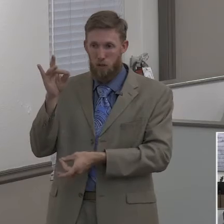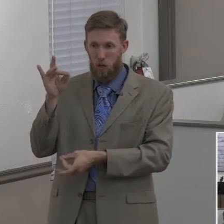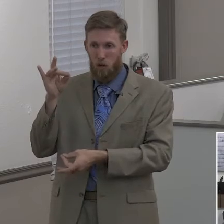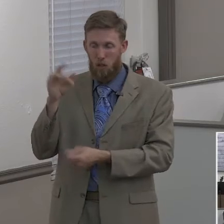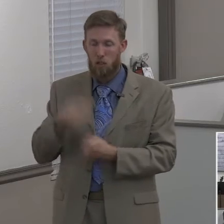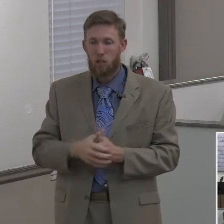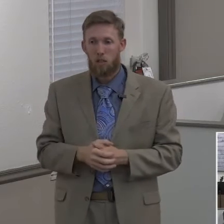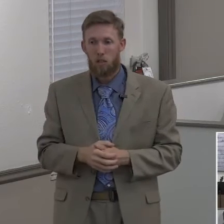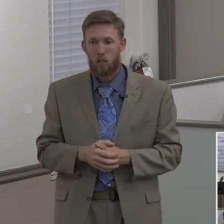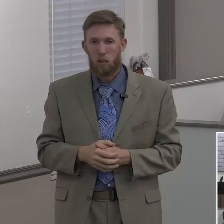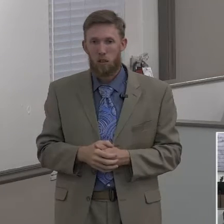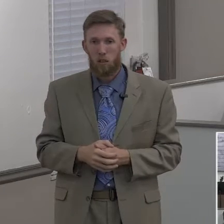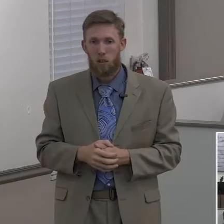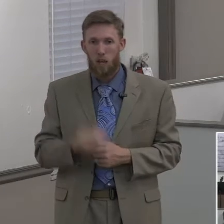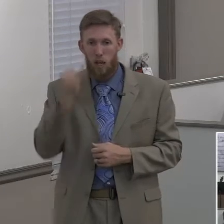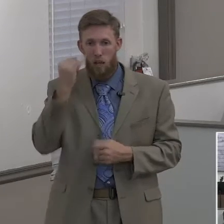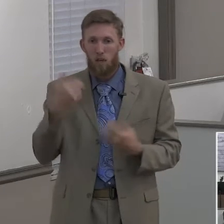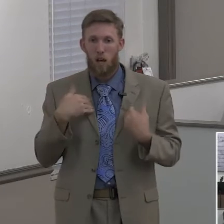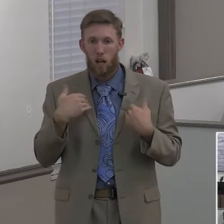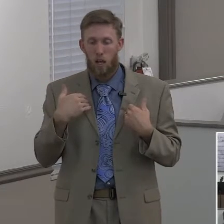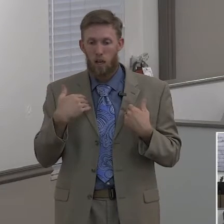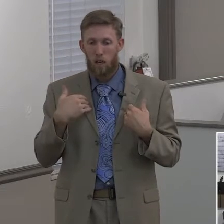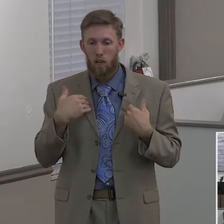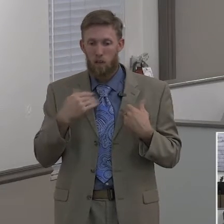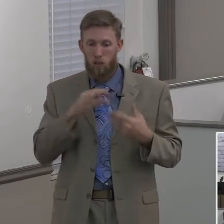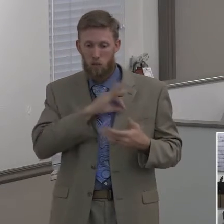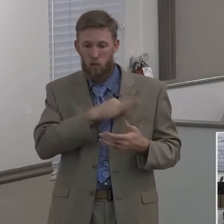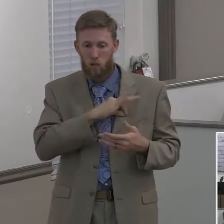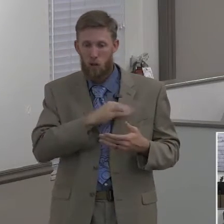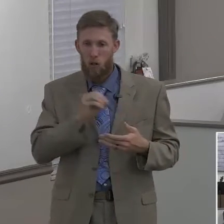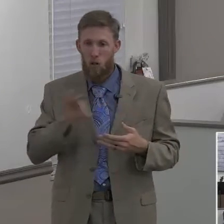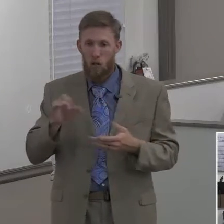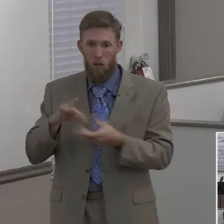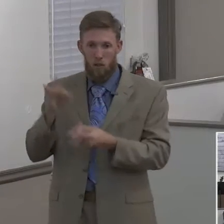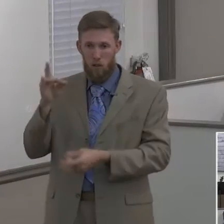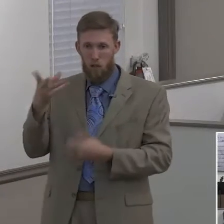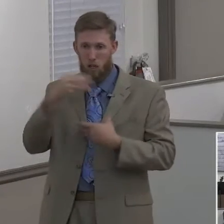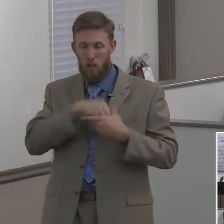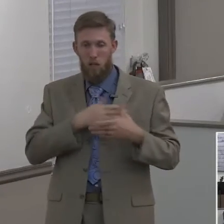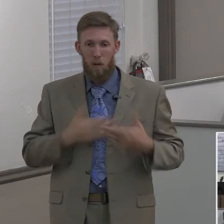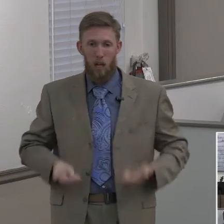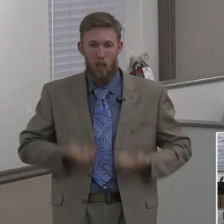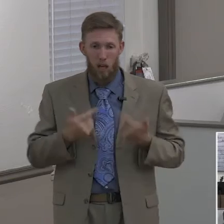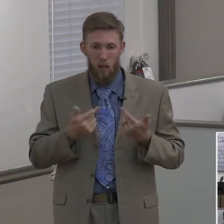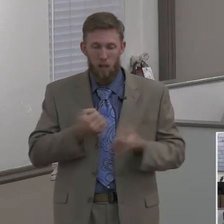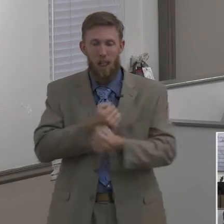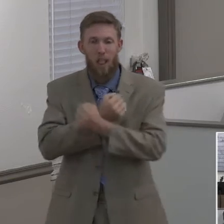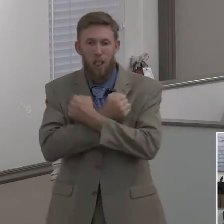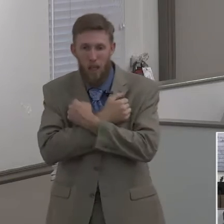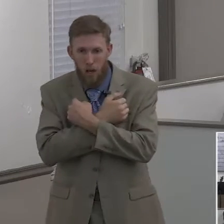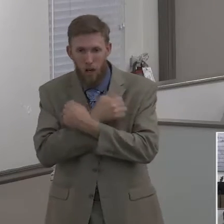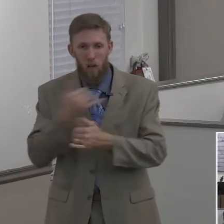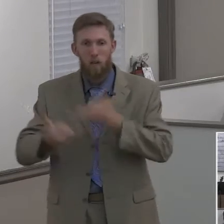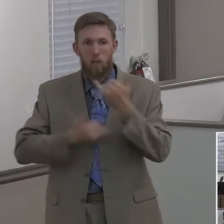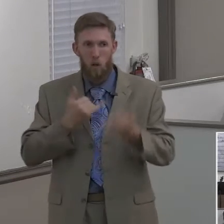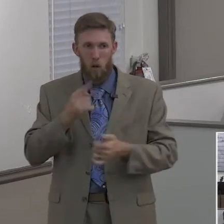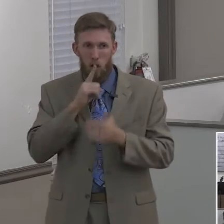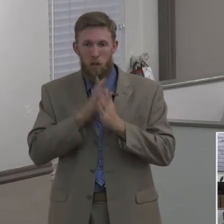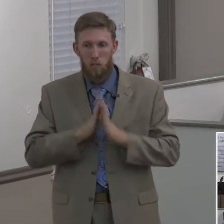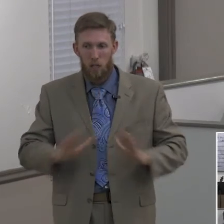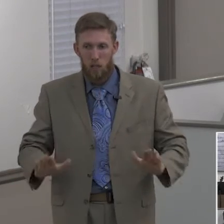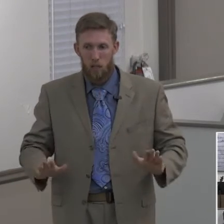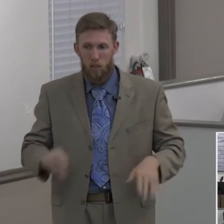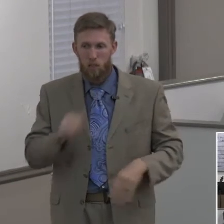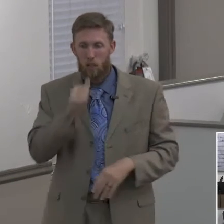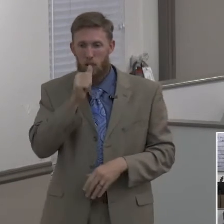Spirit-controlled person, these things are going to be evident in my life. But the fruit of the Spirit is love, joy,